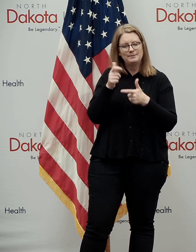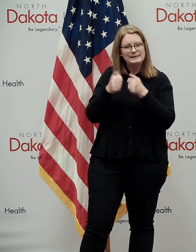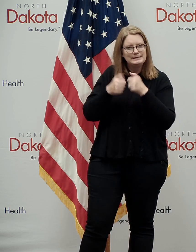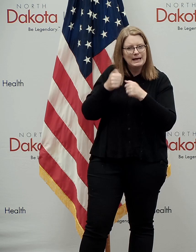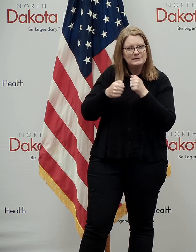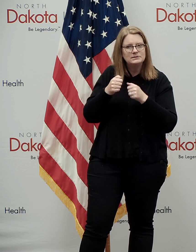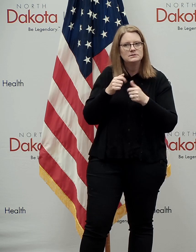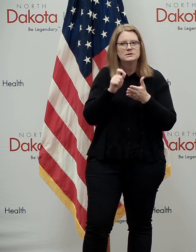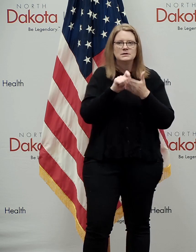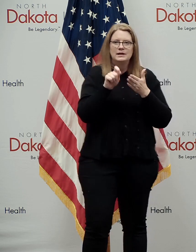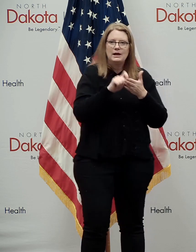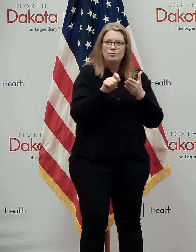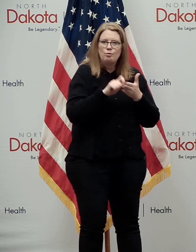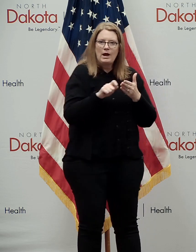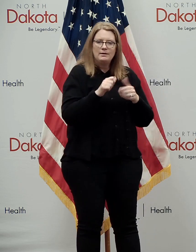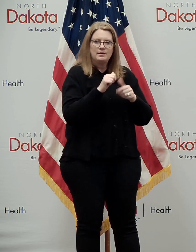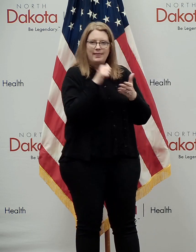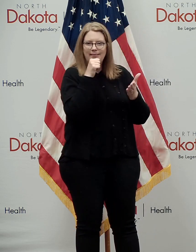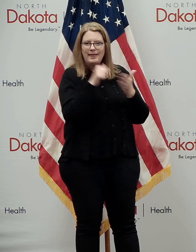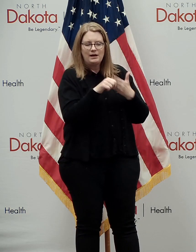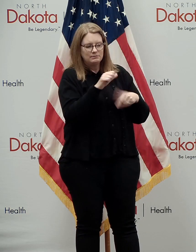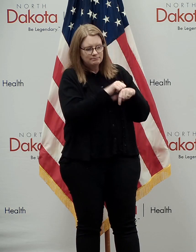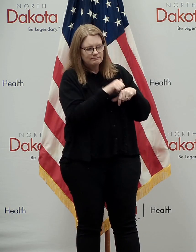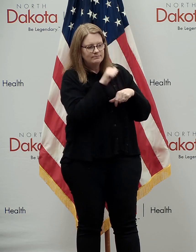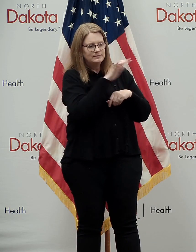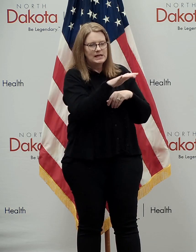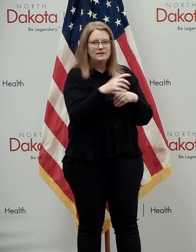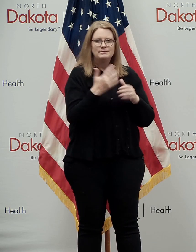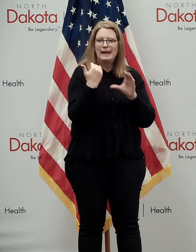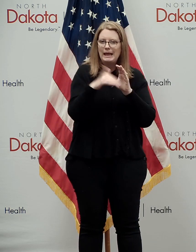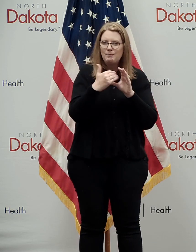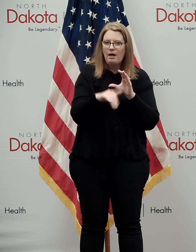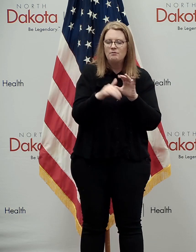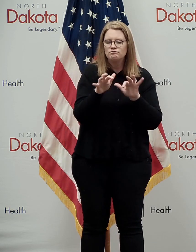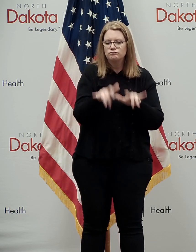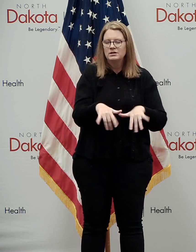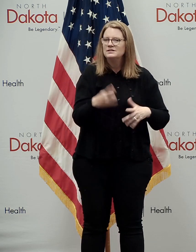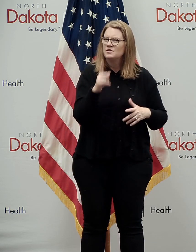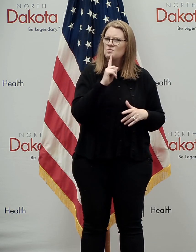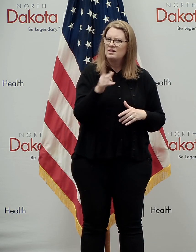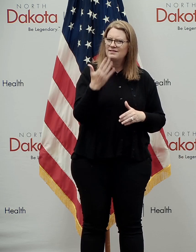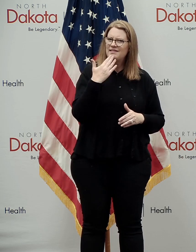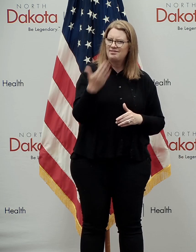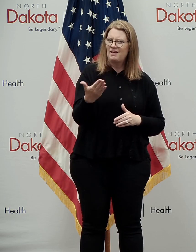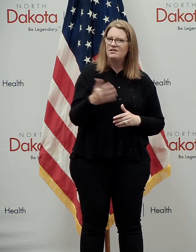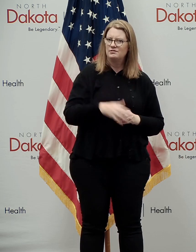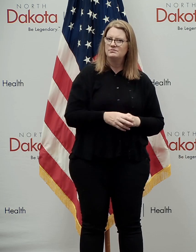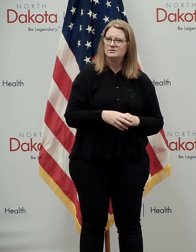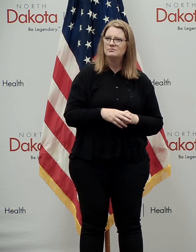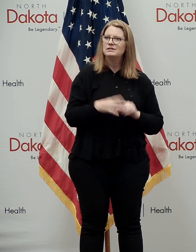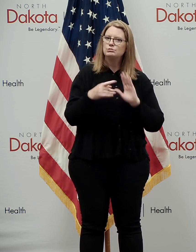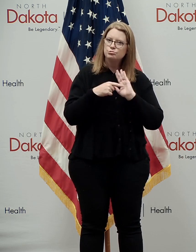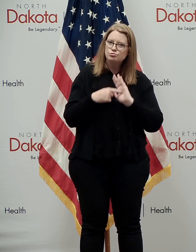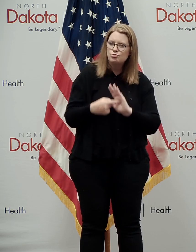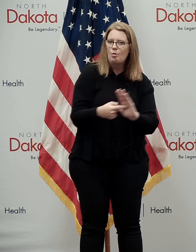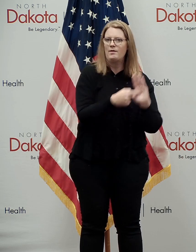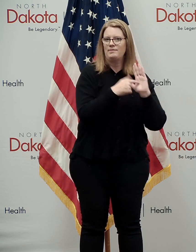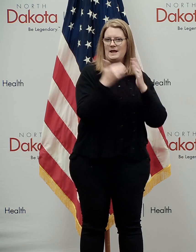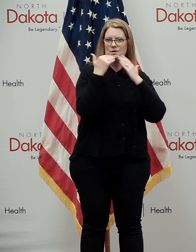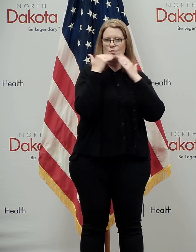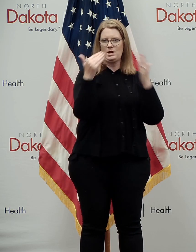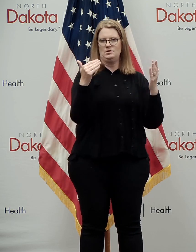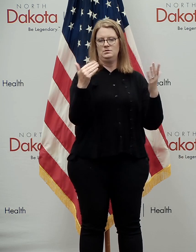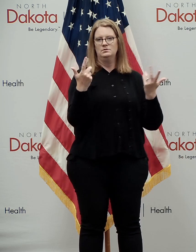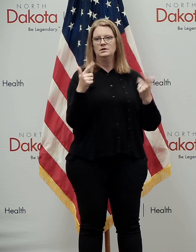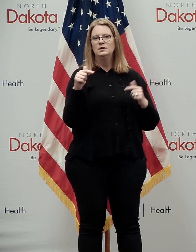email, write them a handwritten note, and let them know that they made a difference in your life. By spreading that gratitude, we can help